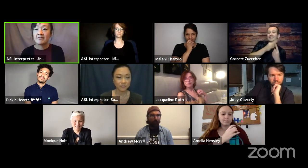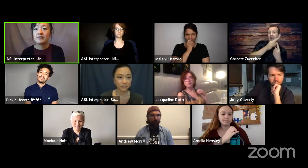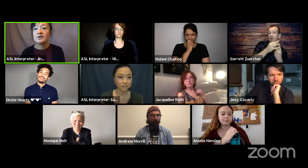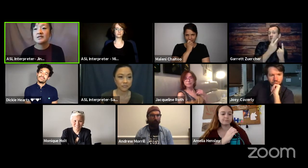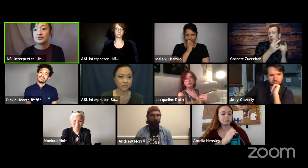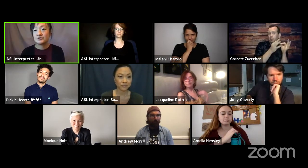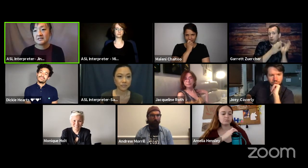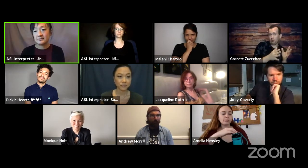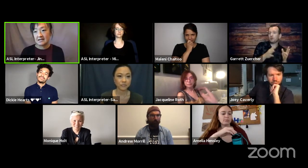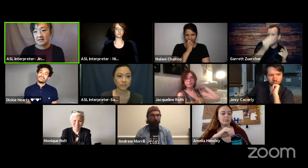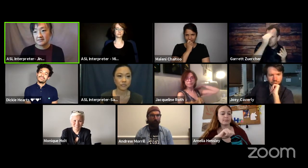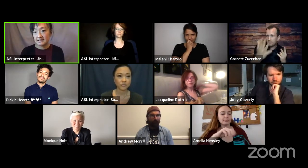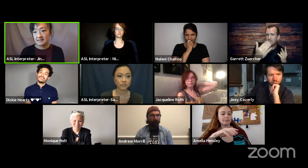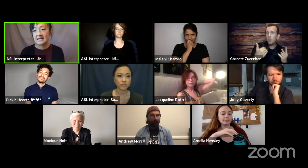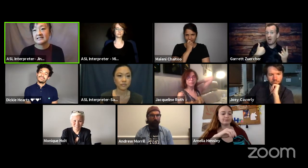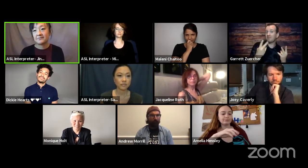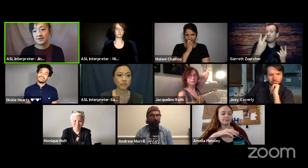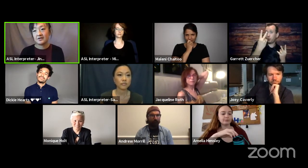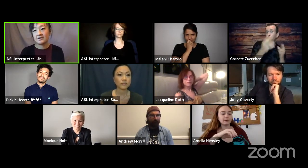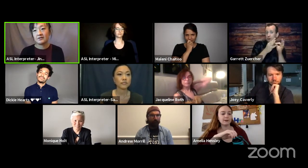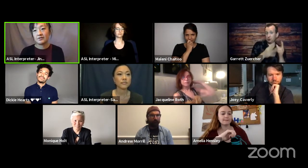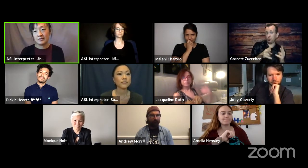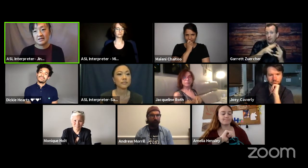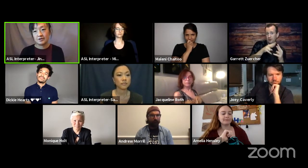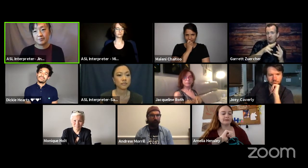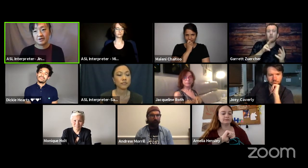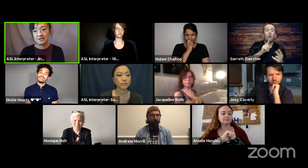everyone introduce themselves, except for the three interpreters.